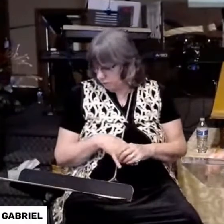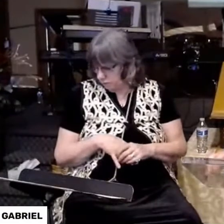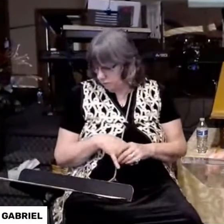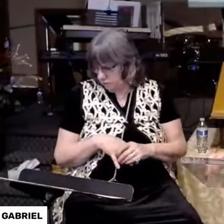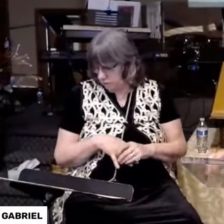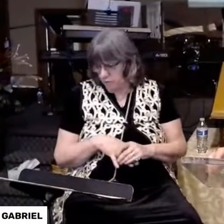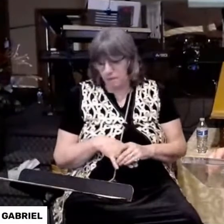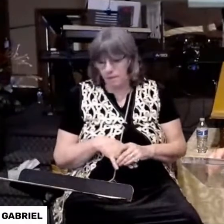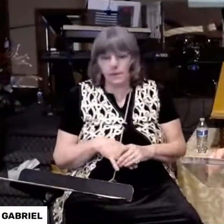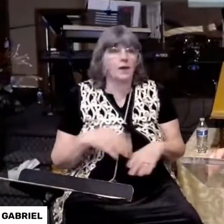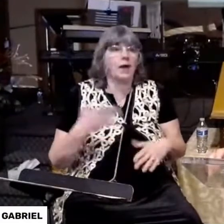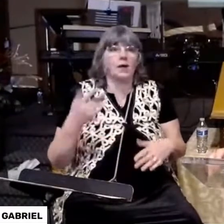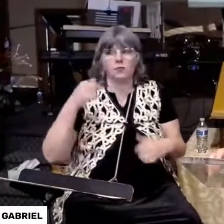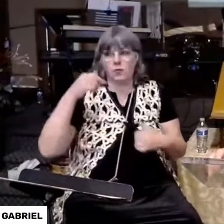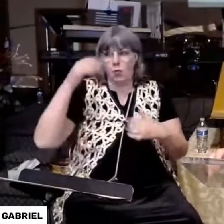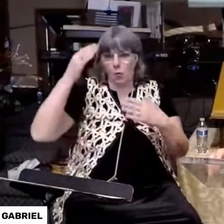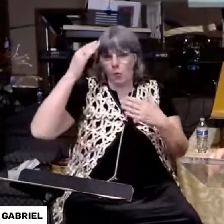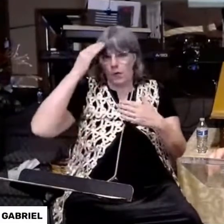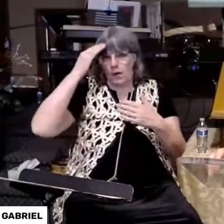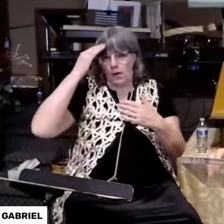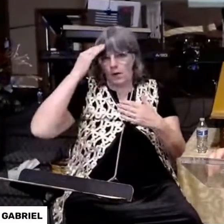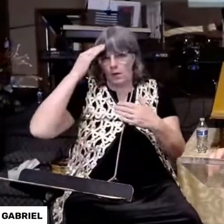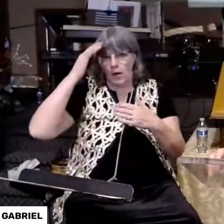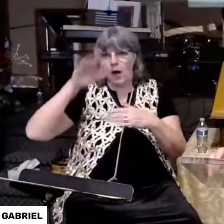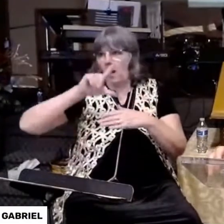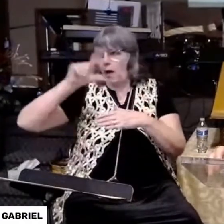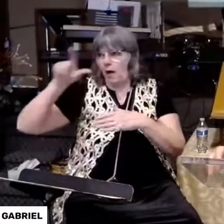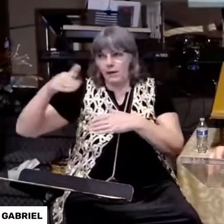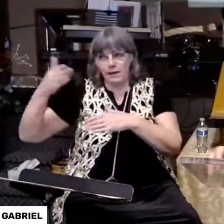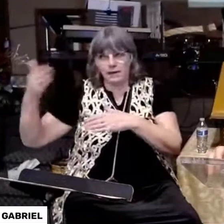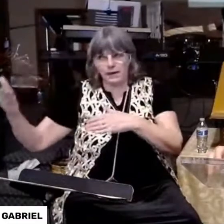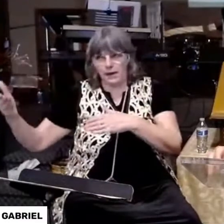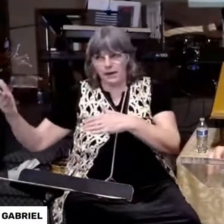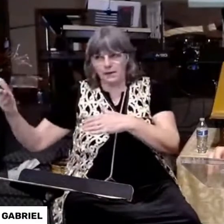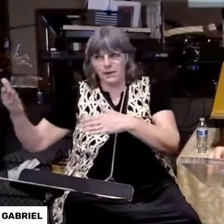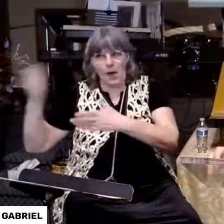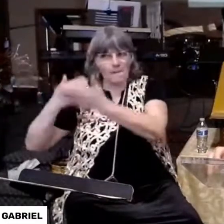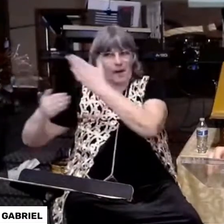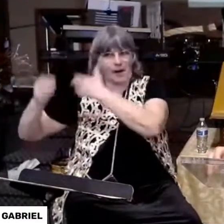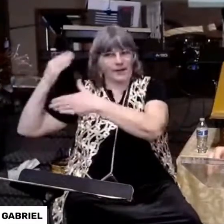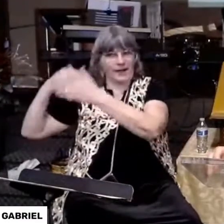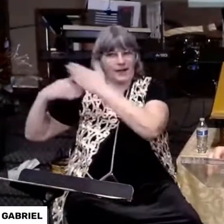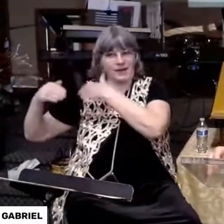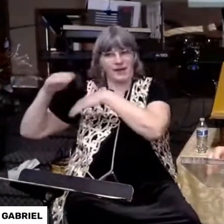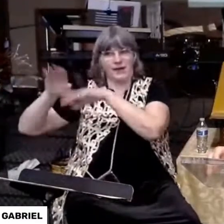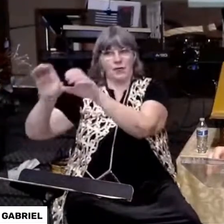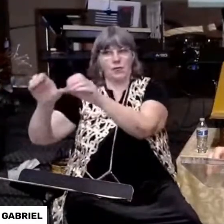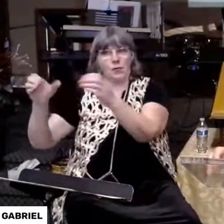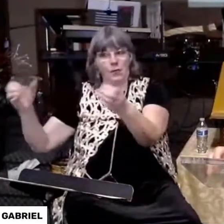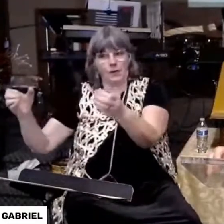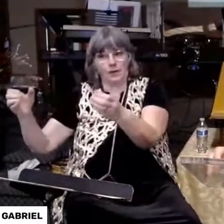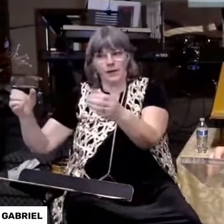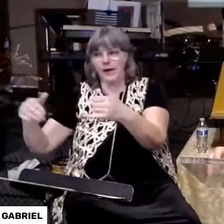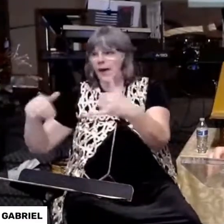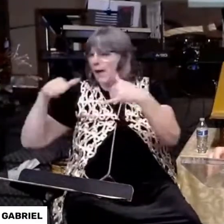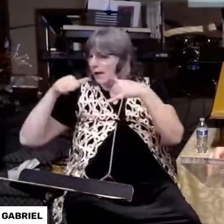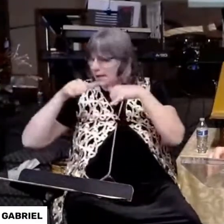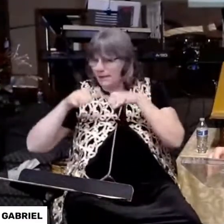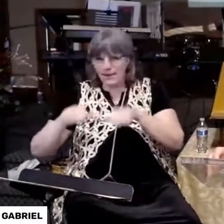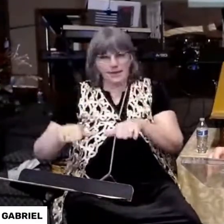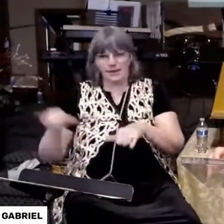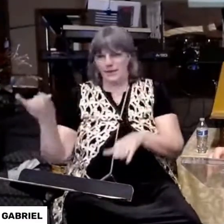according to the same principles that we saw, what kind of concerns in our society